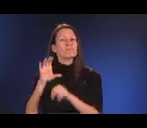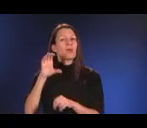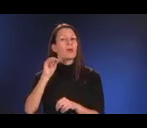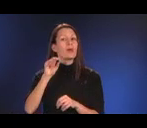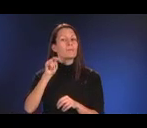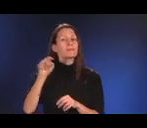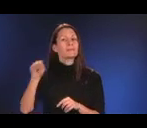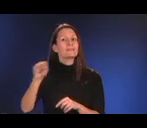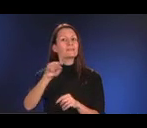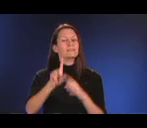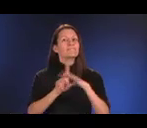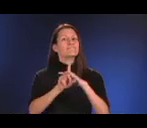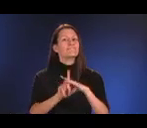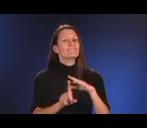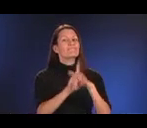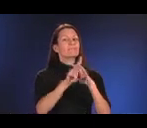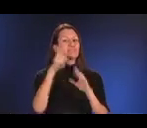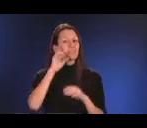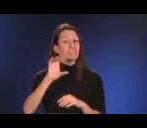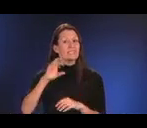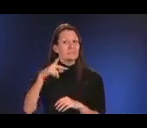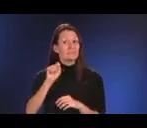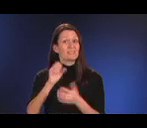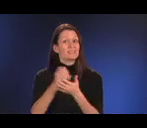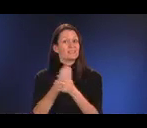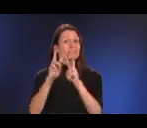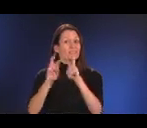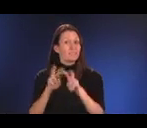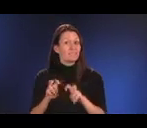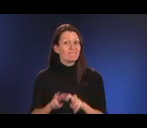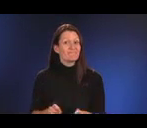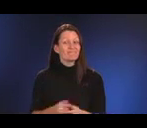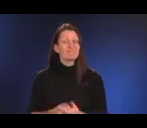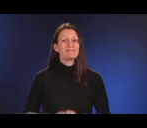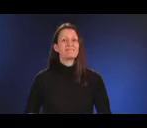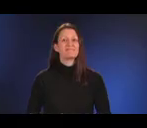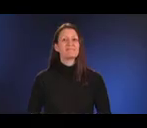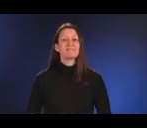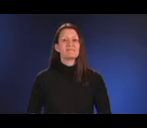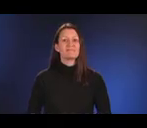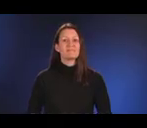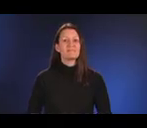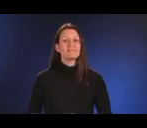Let's look at some common situations a CPSS may encounter.